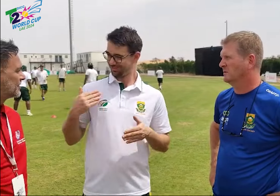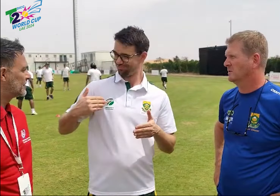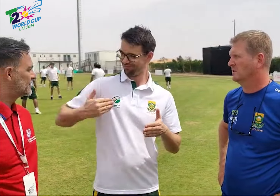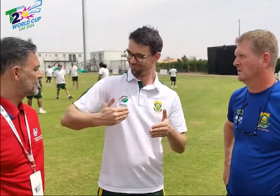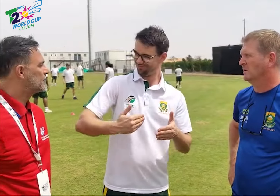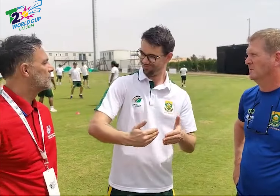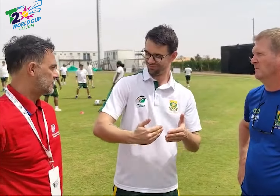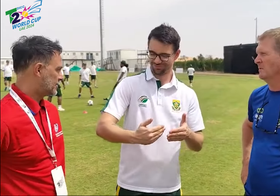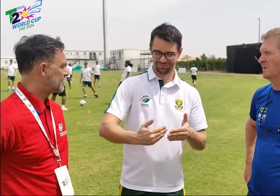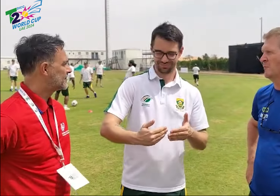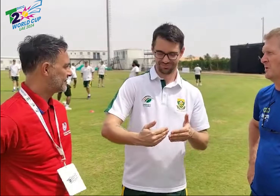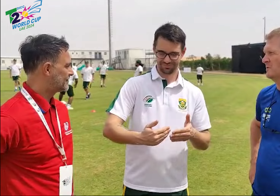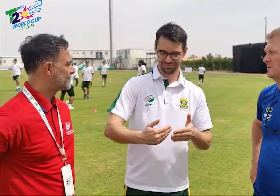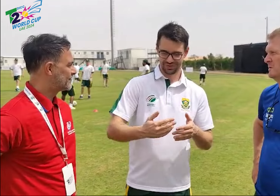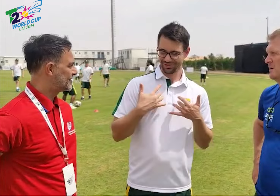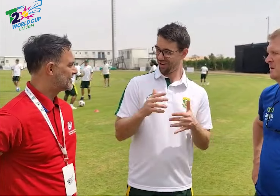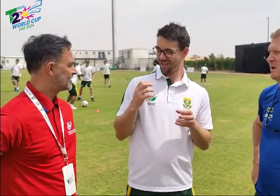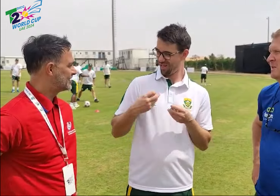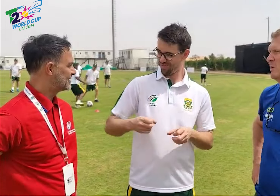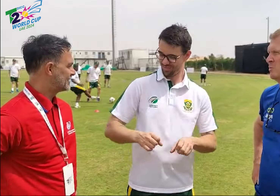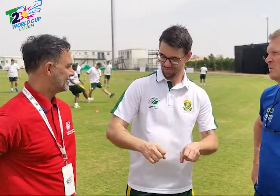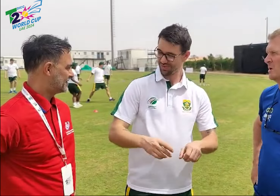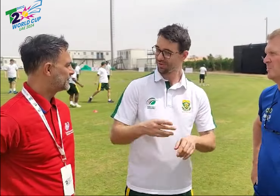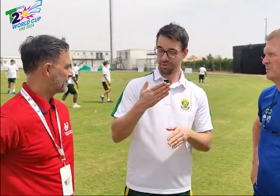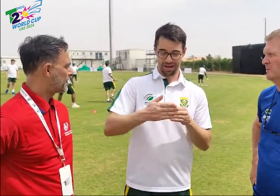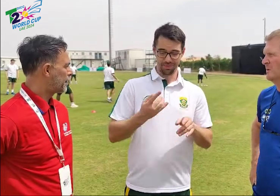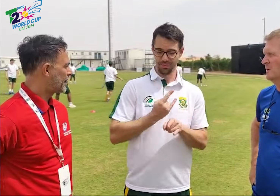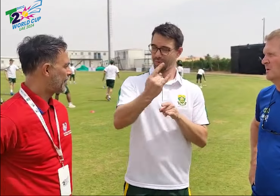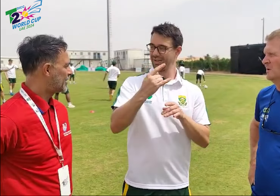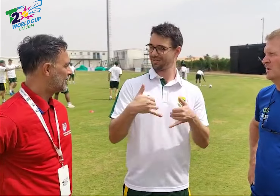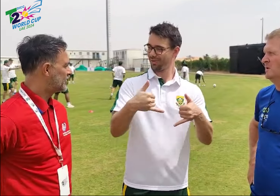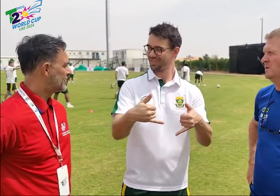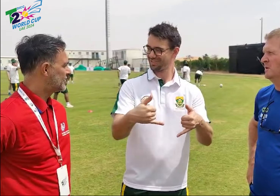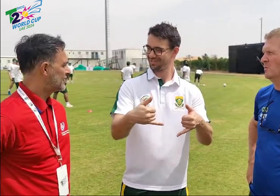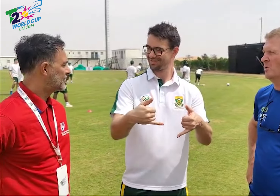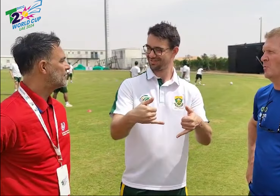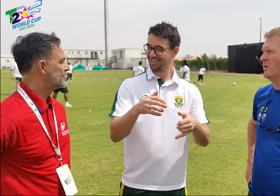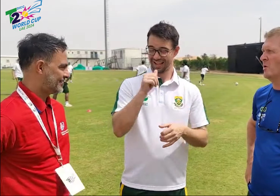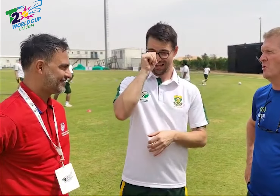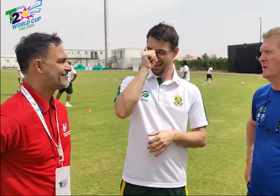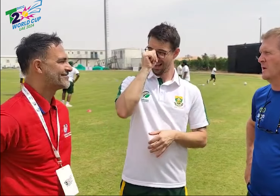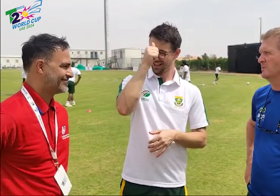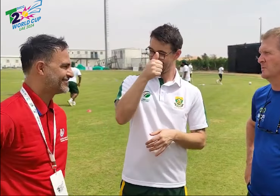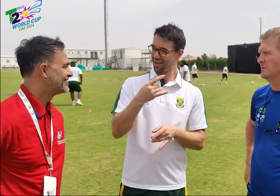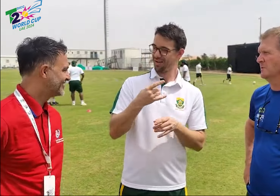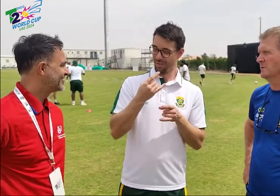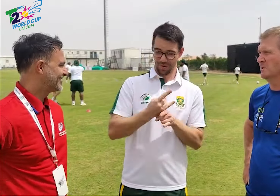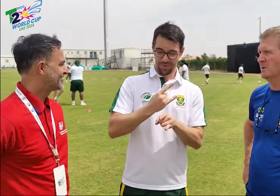games at the front and they won the World Cup. India won all the